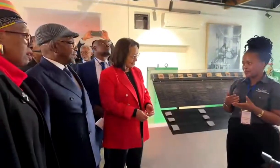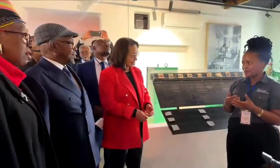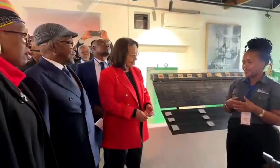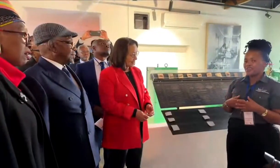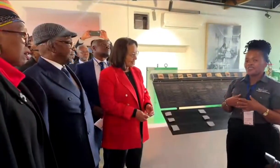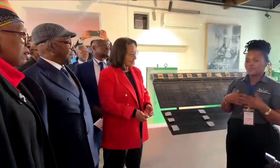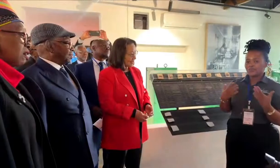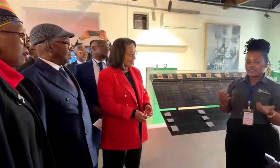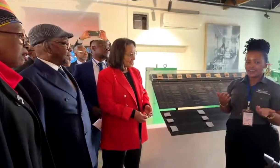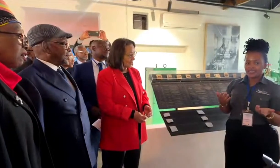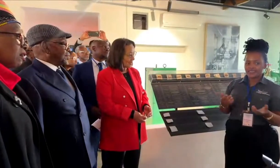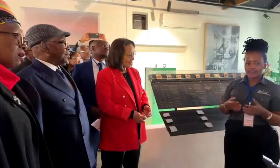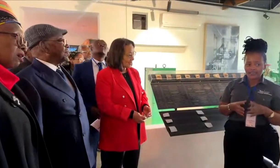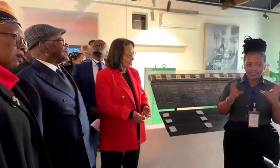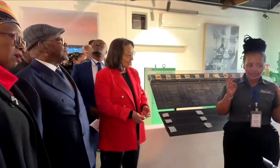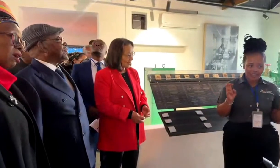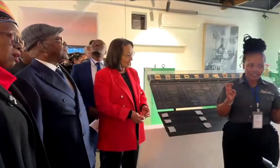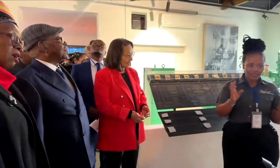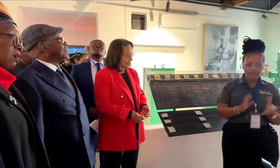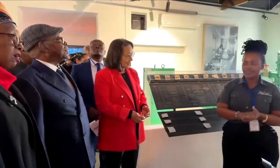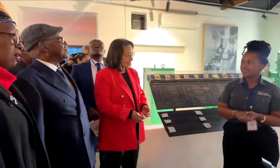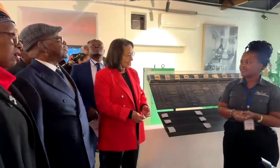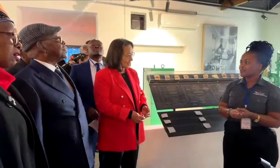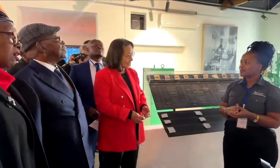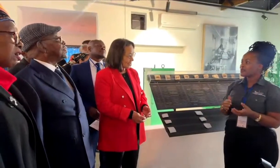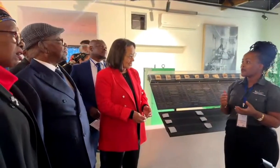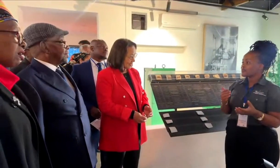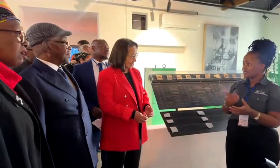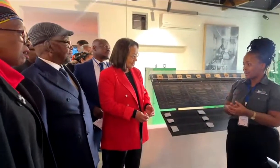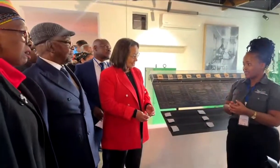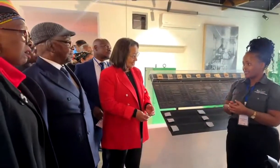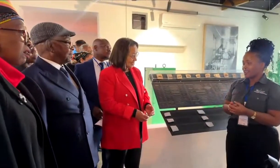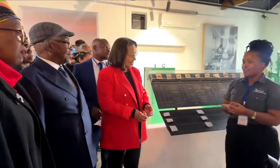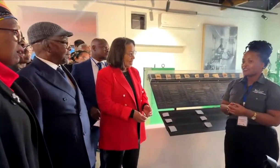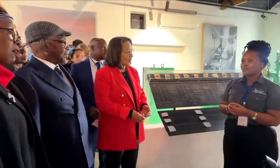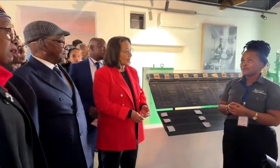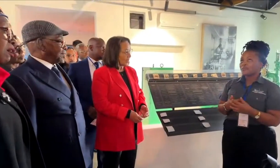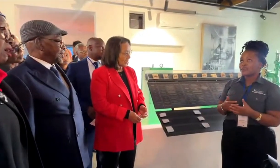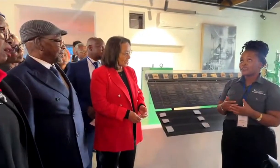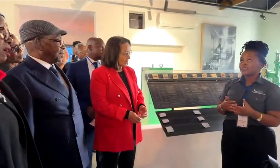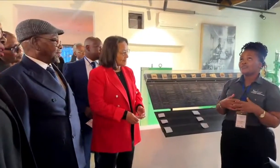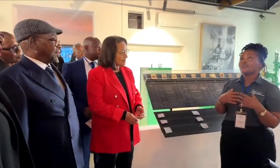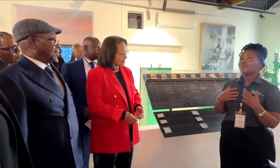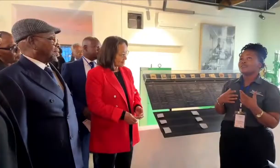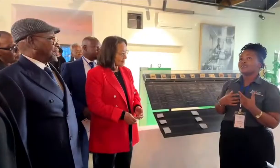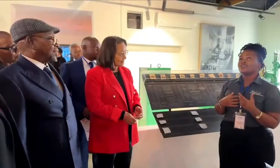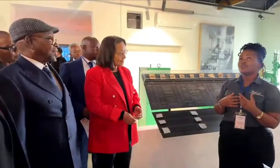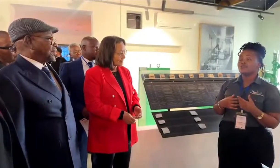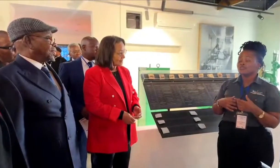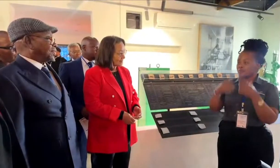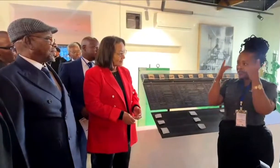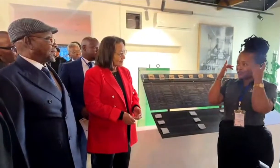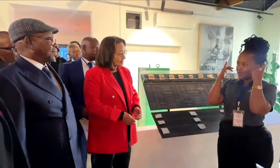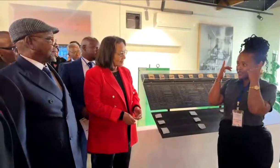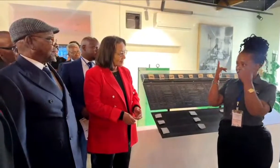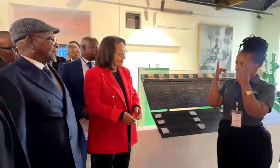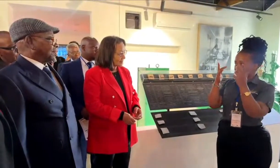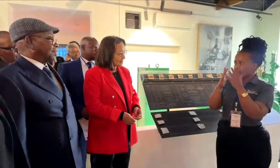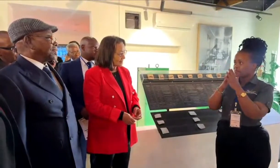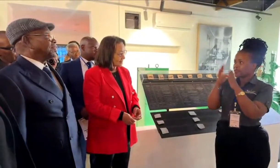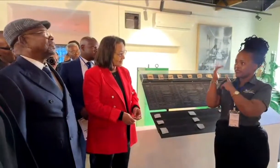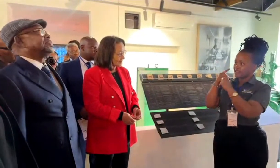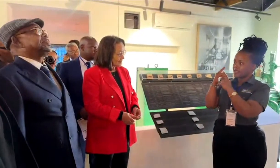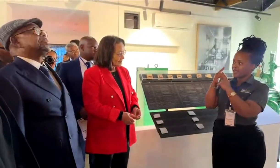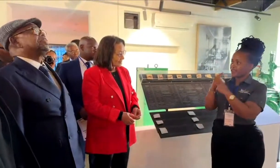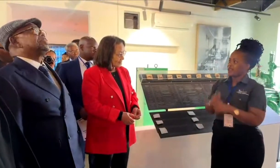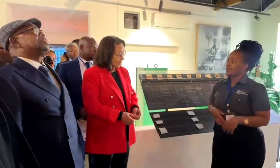animal forms. So constellations, according to astronomy, is a group of stars. So they pointed out constellations of which many you can see